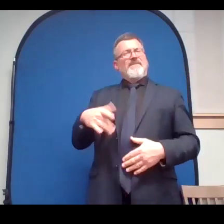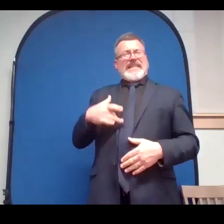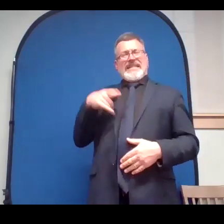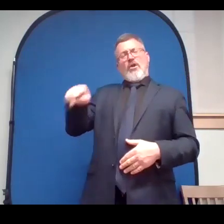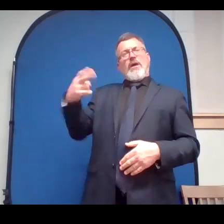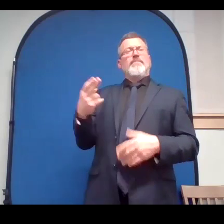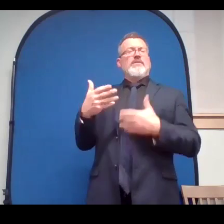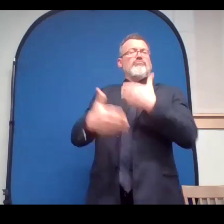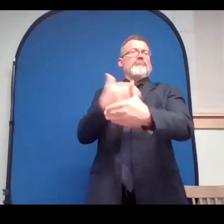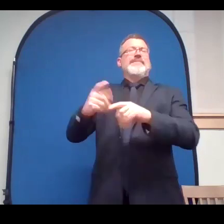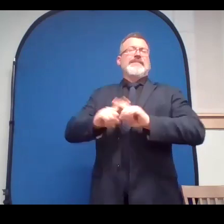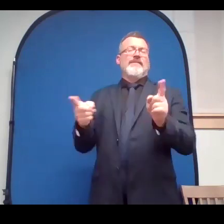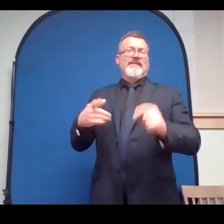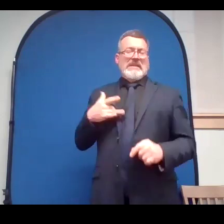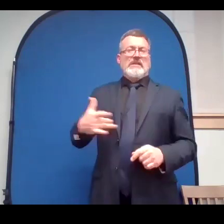Let's